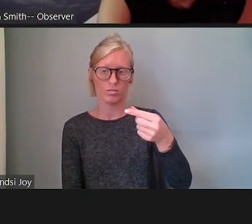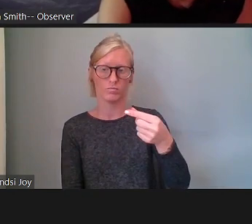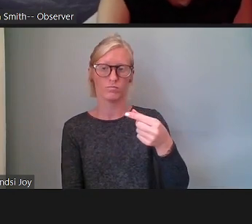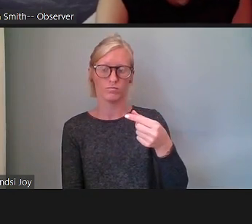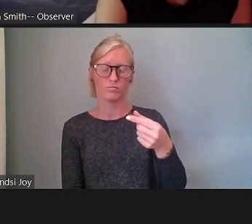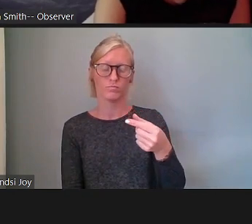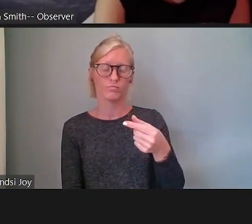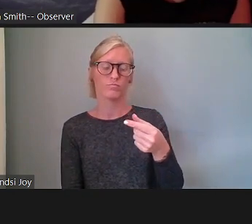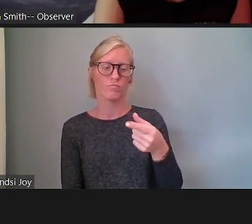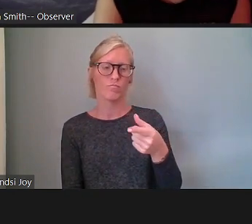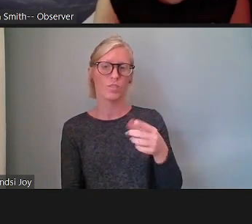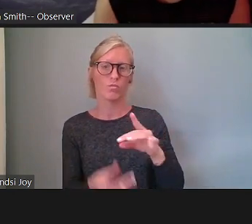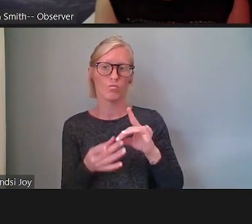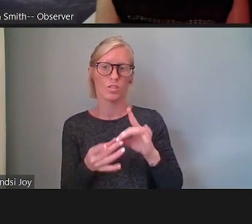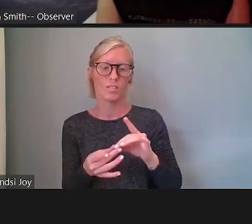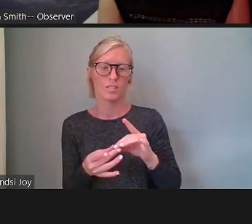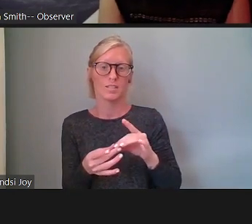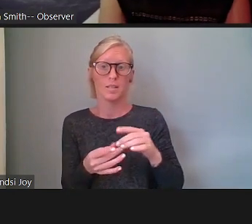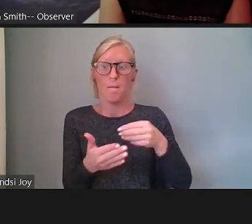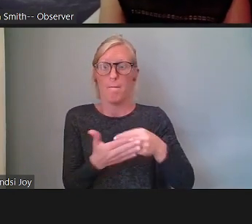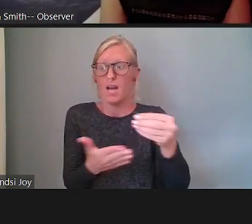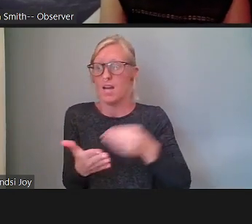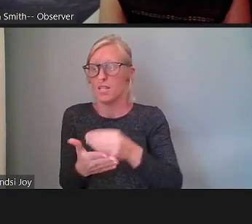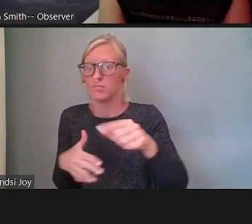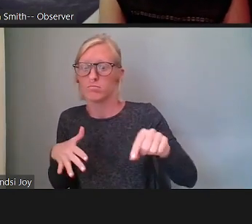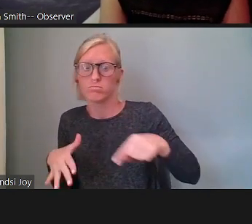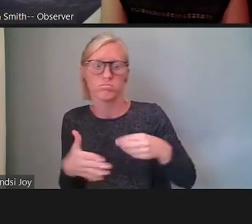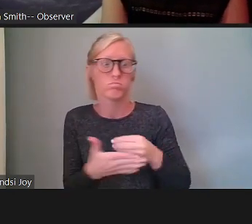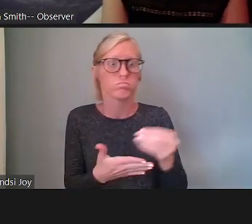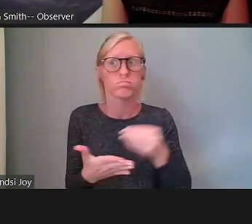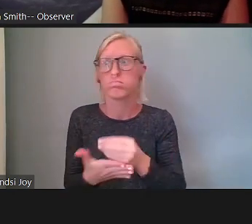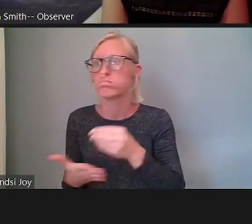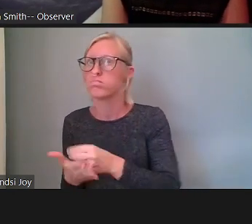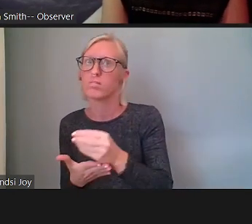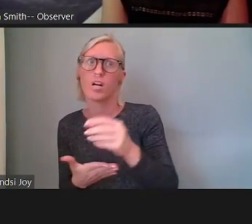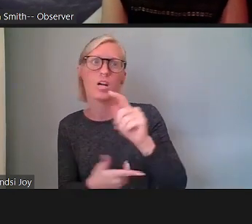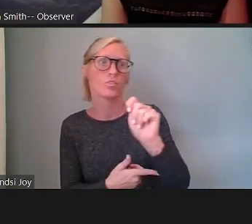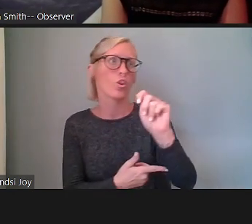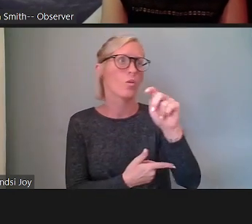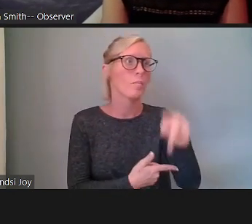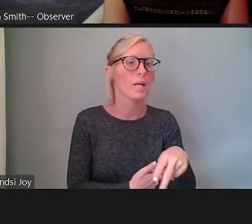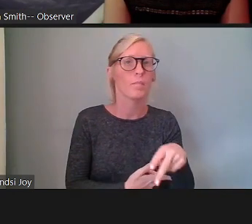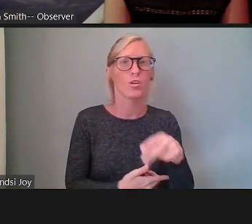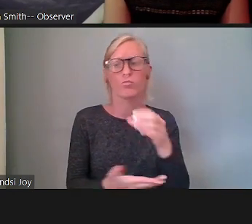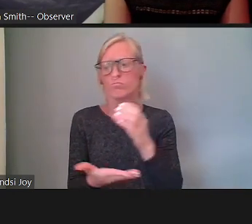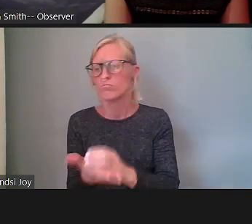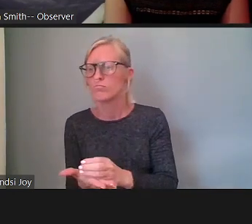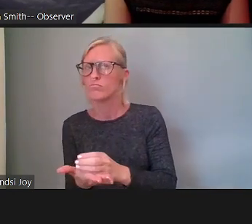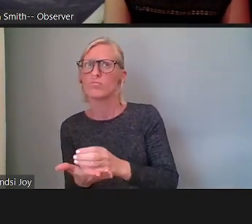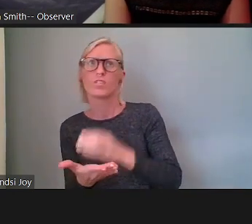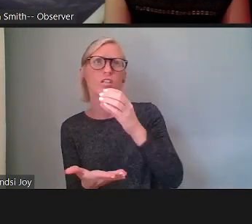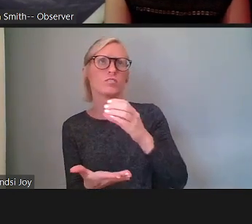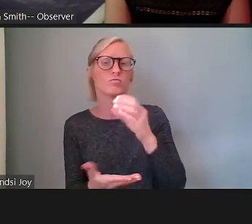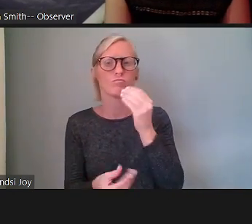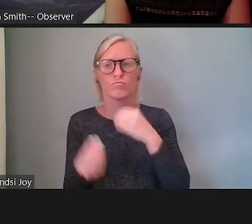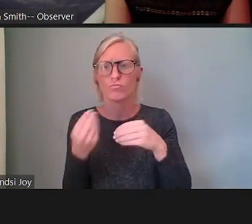about the panic buying. When people are buying toilet papers, pasta, canned